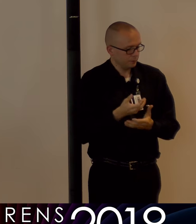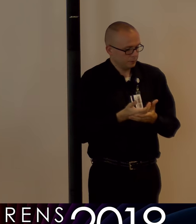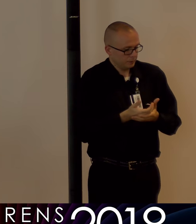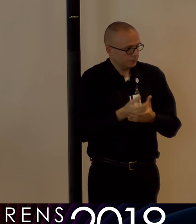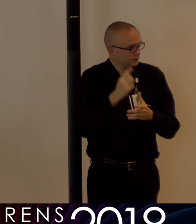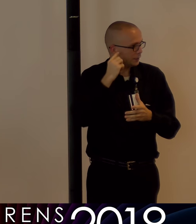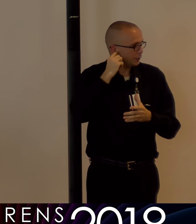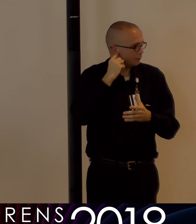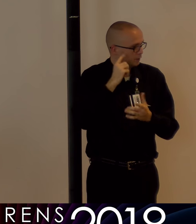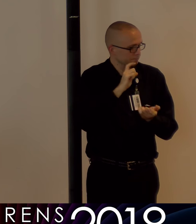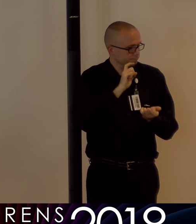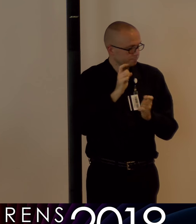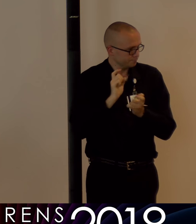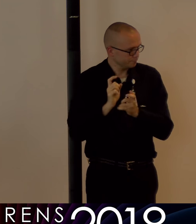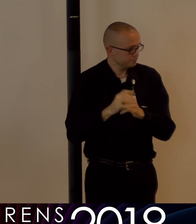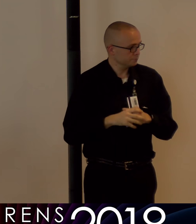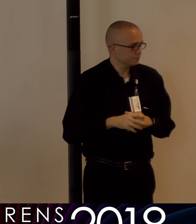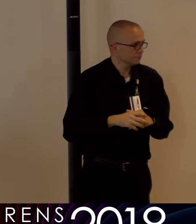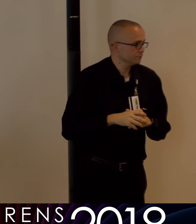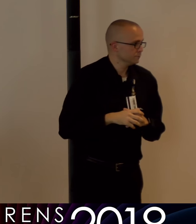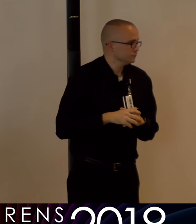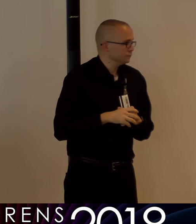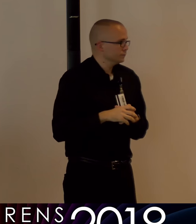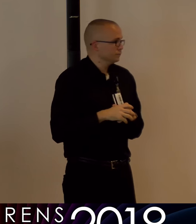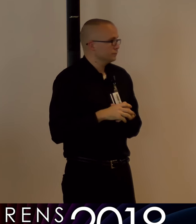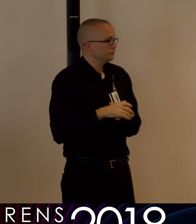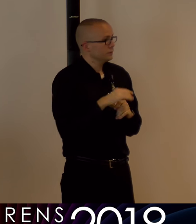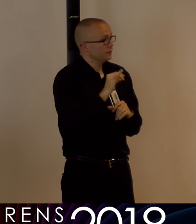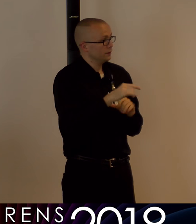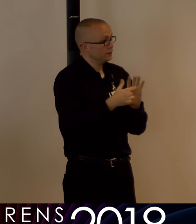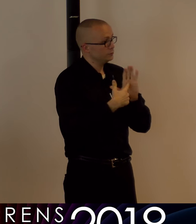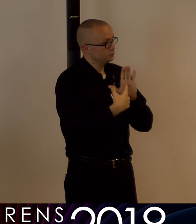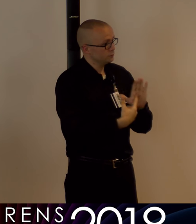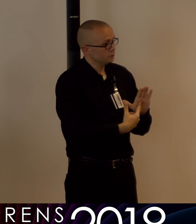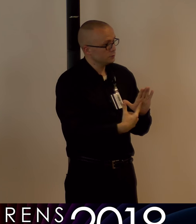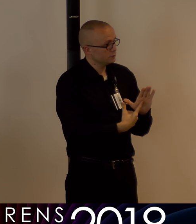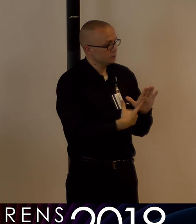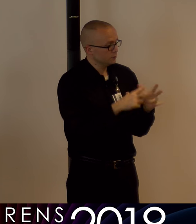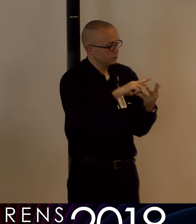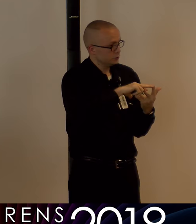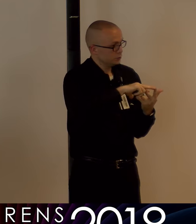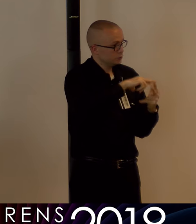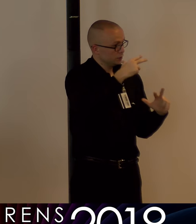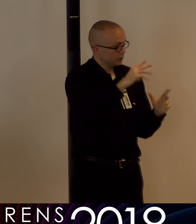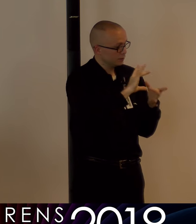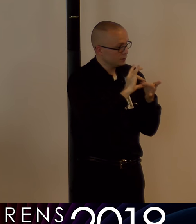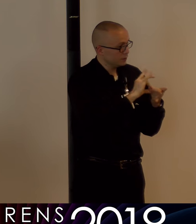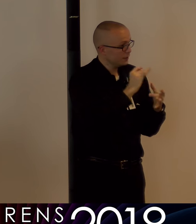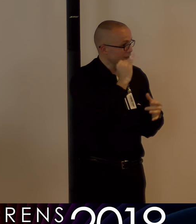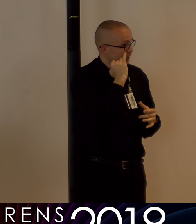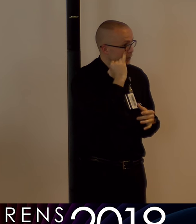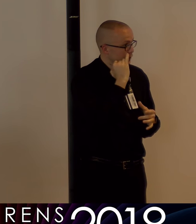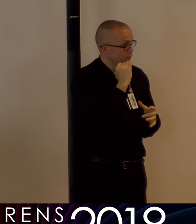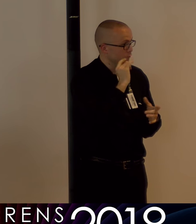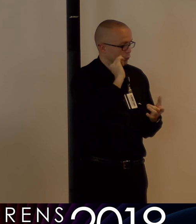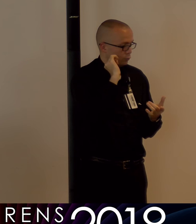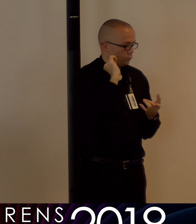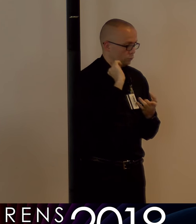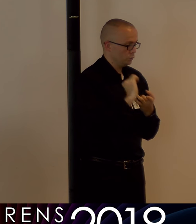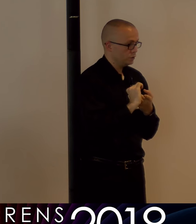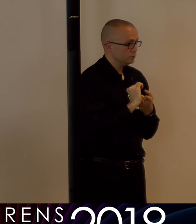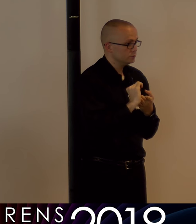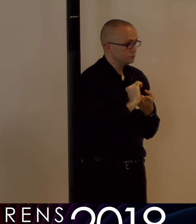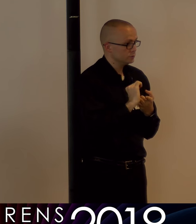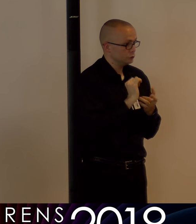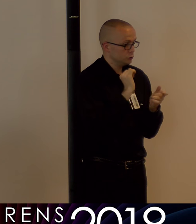inner ear malformations. So this shows you that genetically, if you reduce that gene, you can